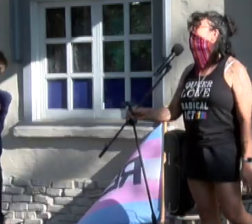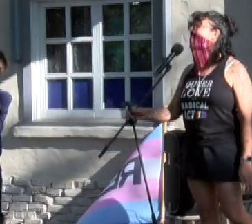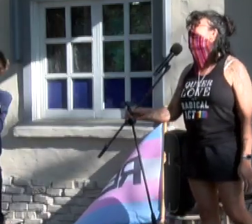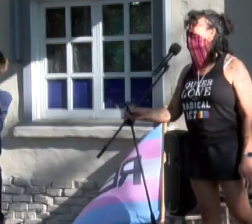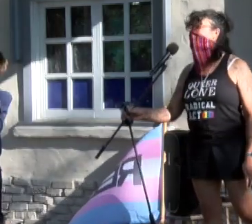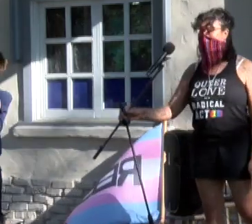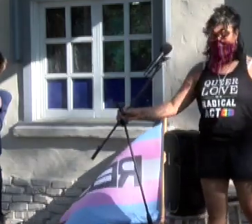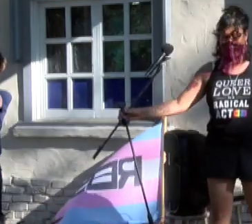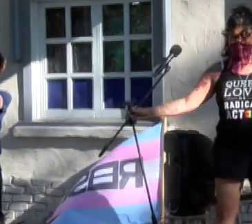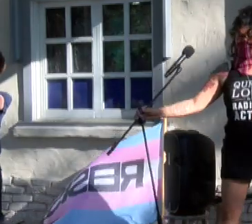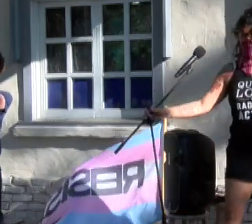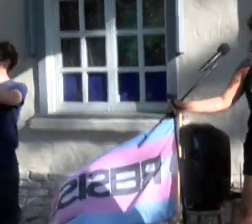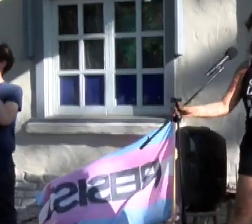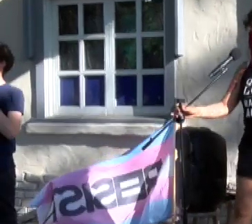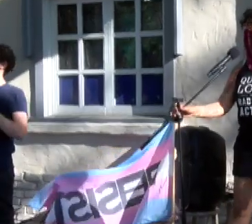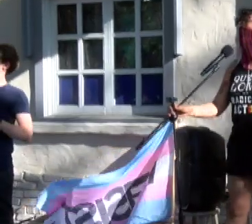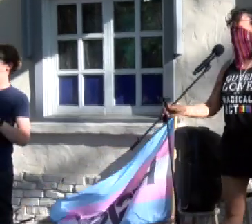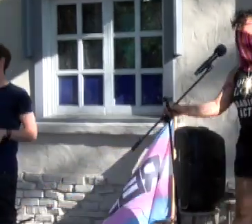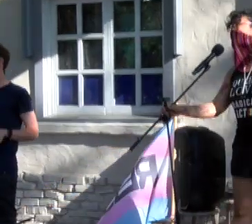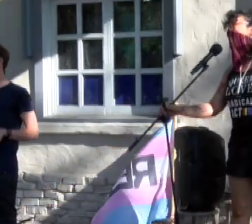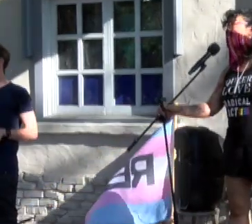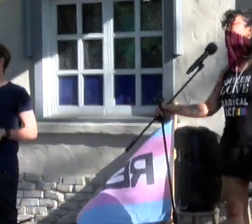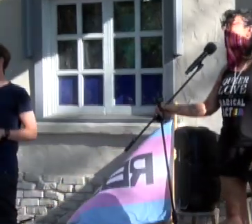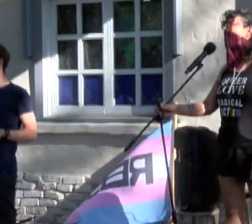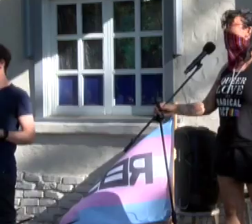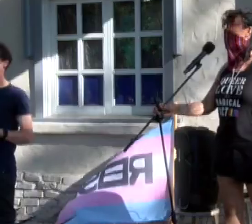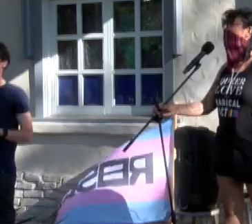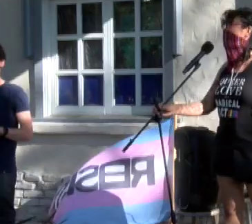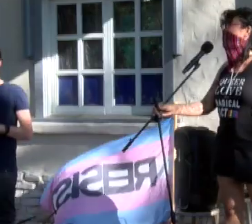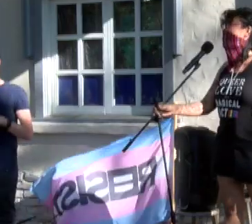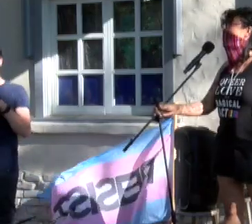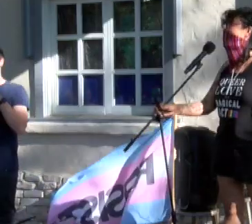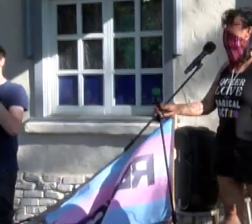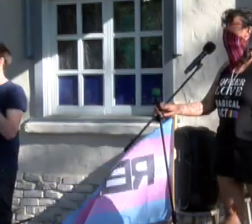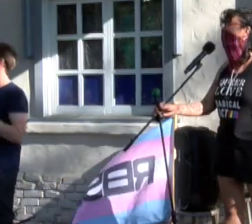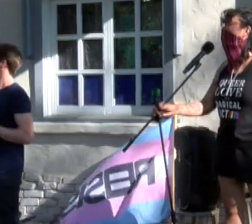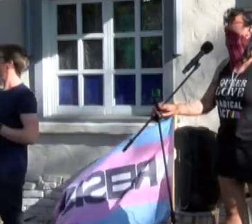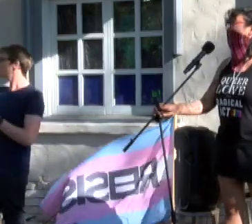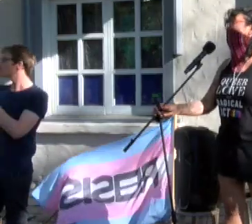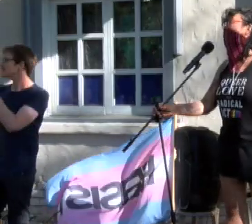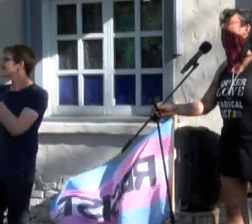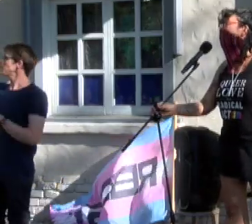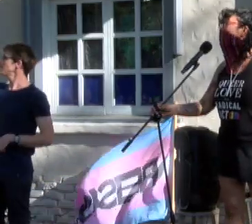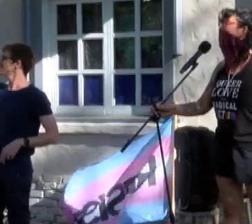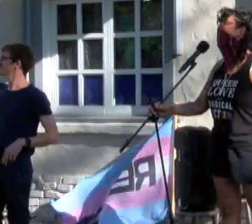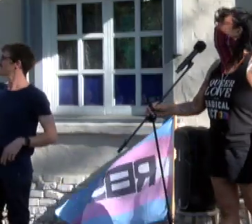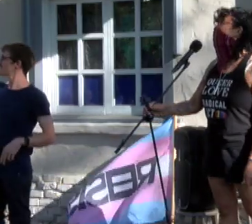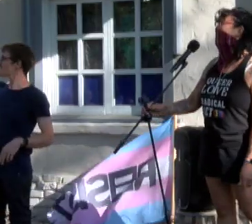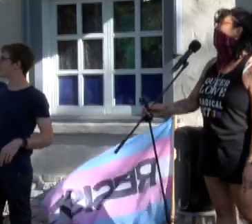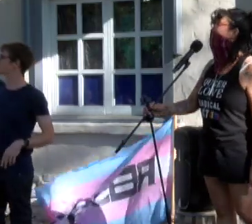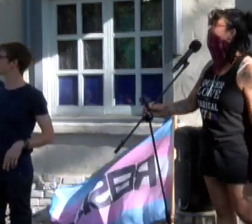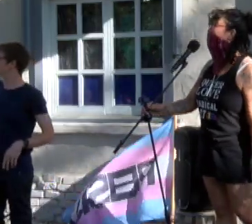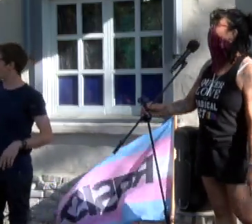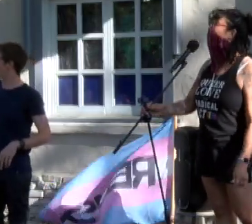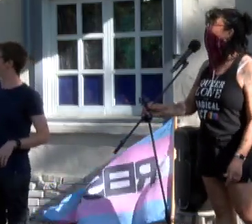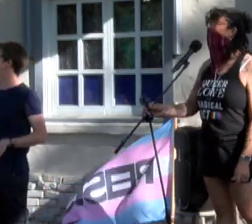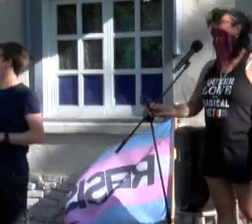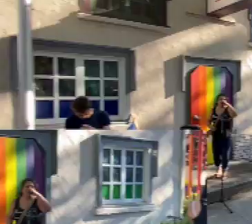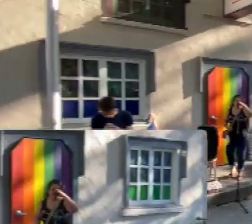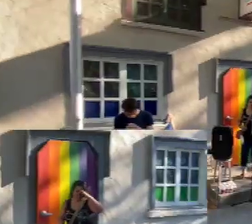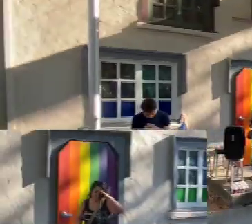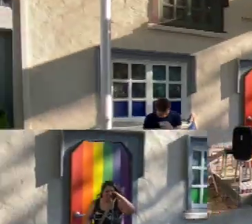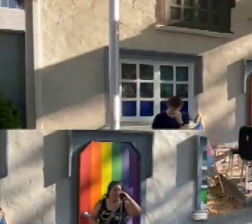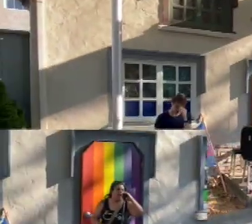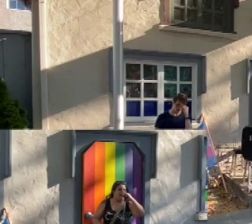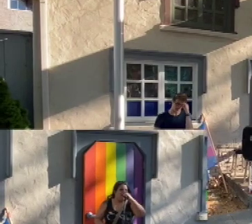Say her name. Iyanna Dior. Say her name, Nina Bob. Say her name, Nina Bob.